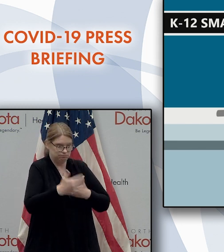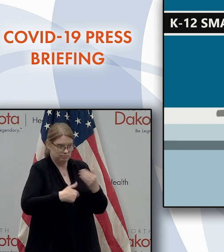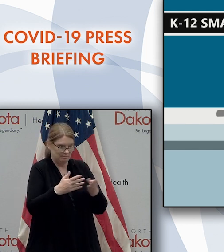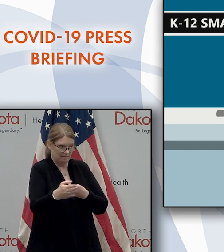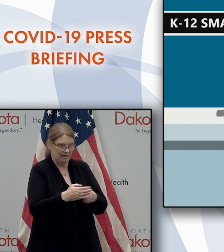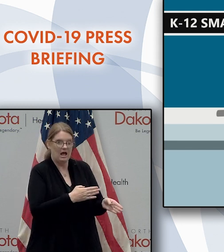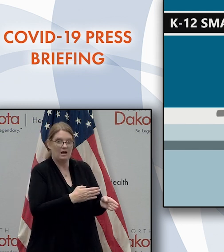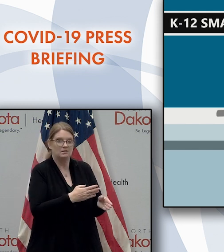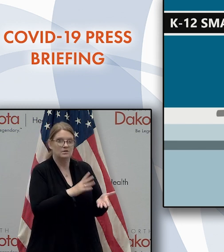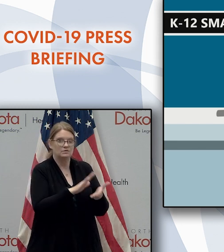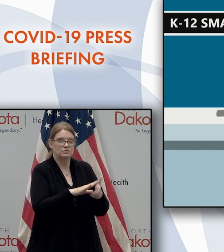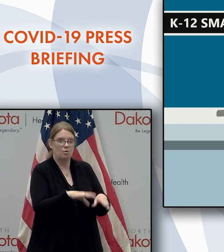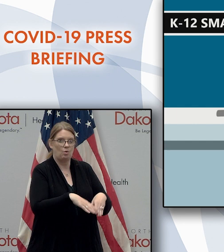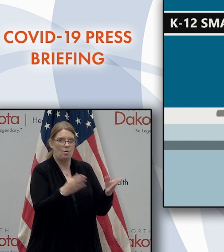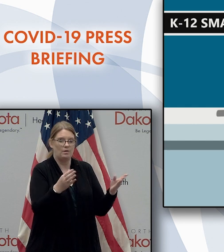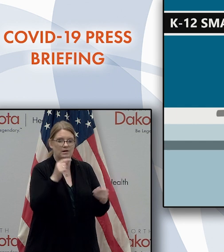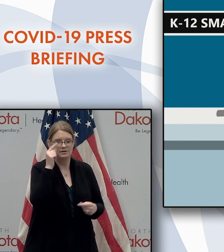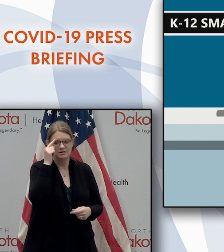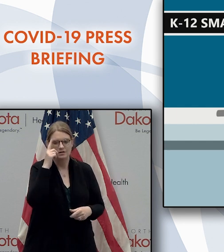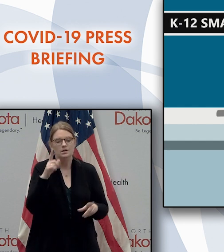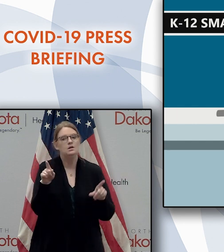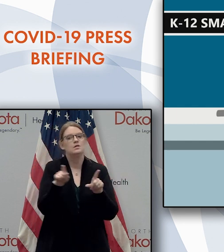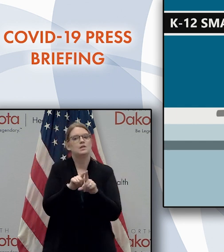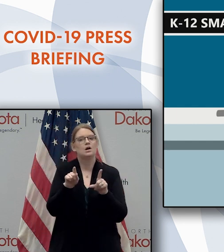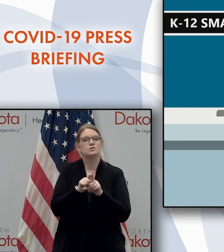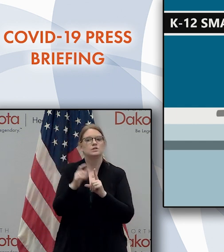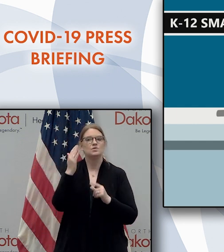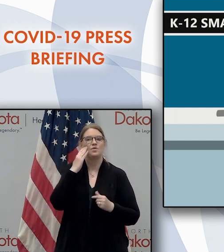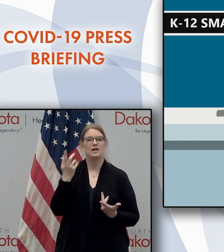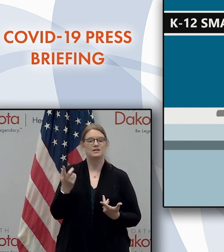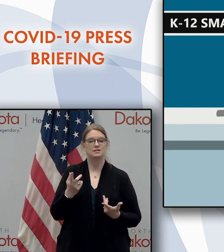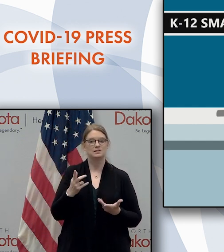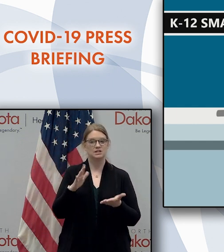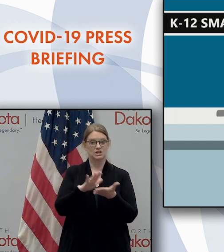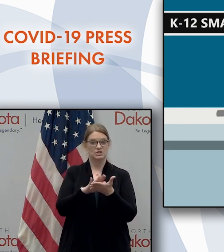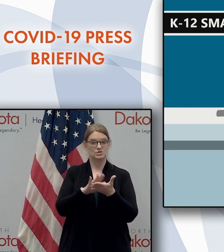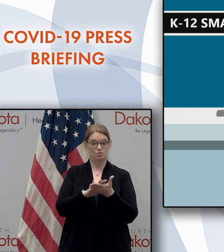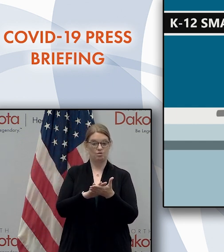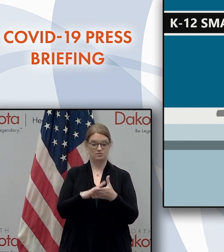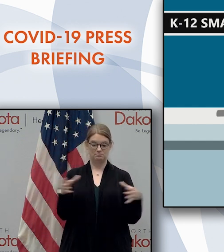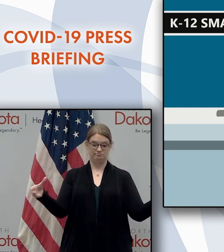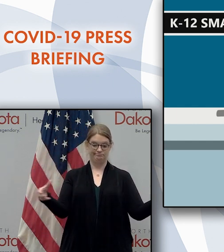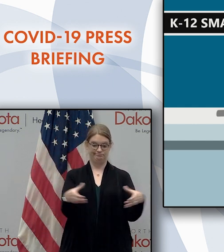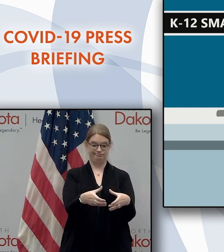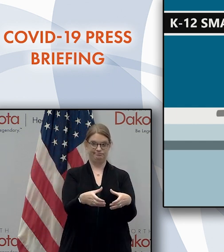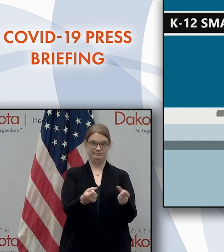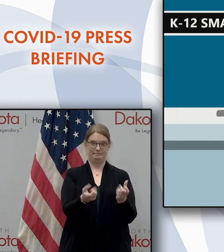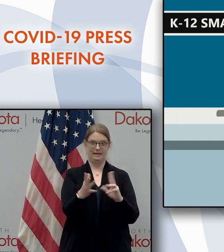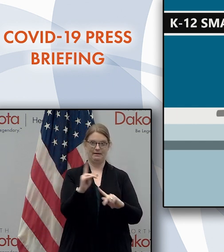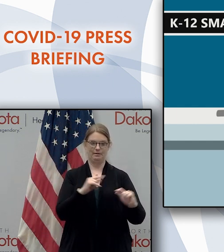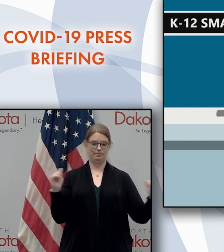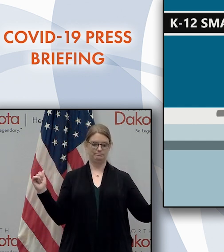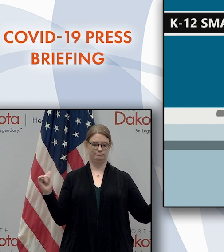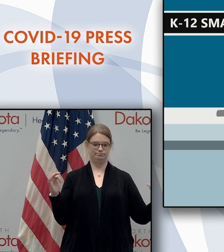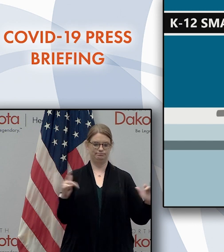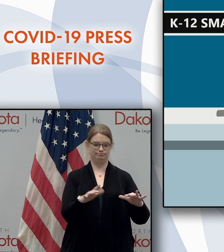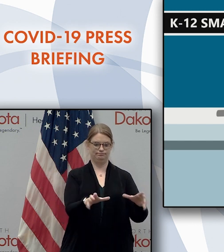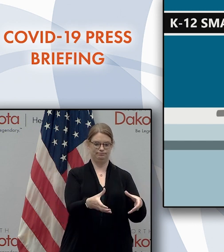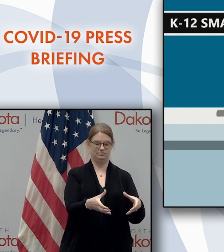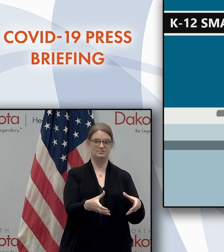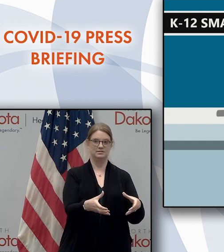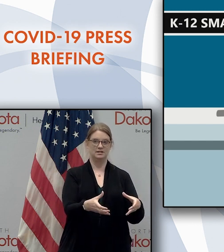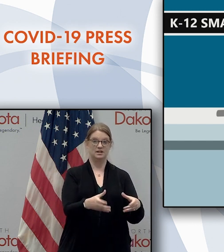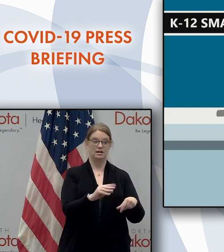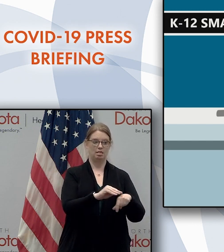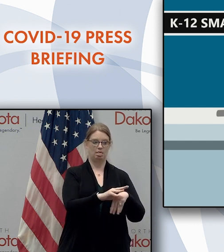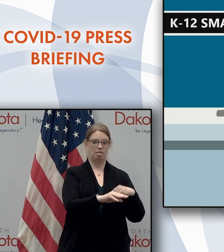plans. The guiding principles also acknowledge that schools are congregate settings. We know that congregate settings create more